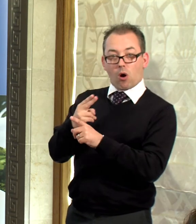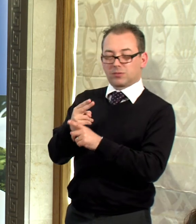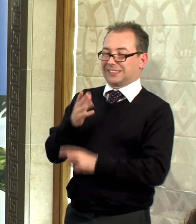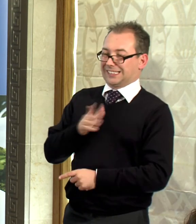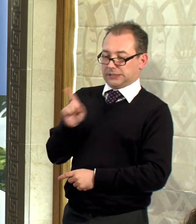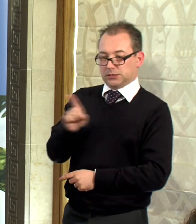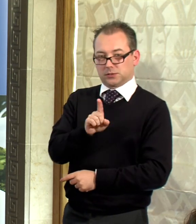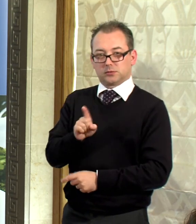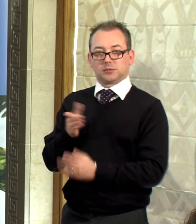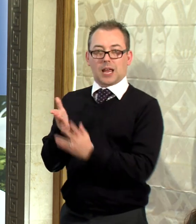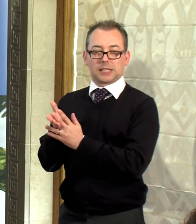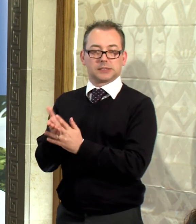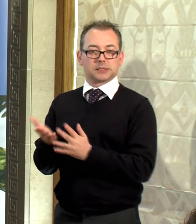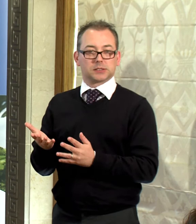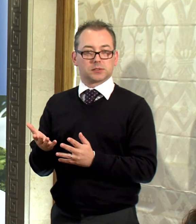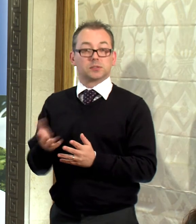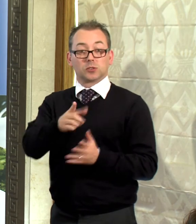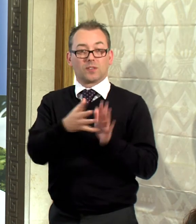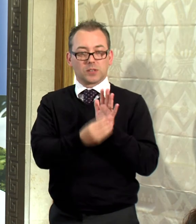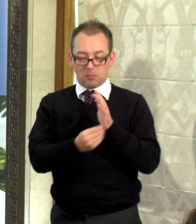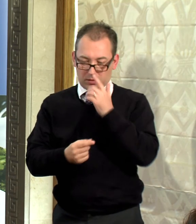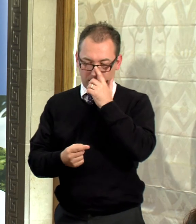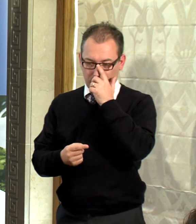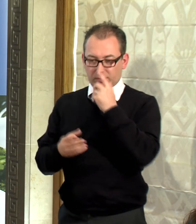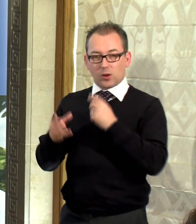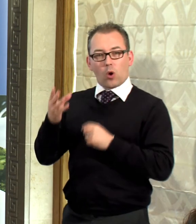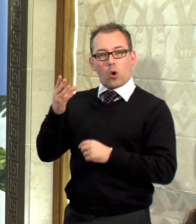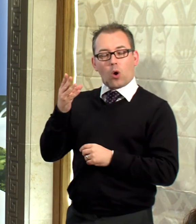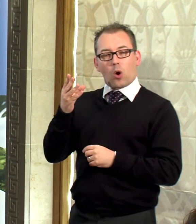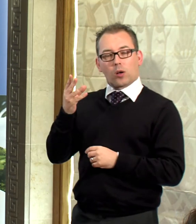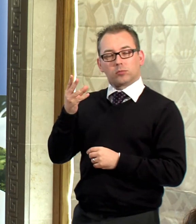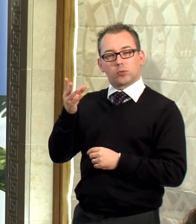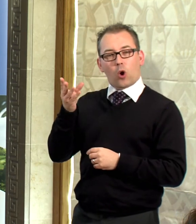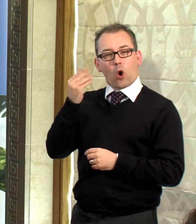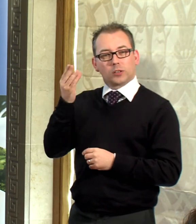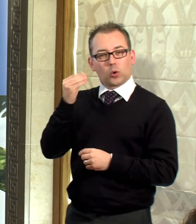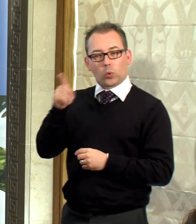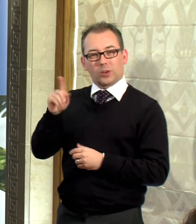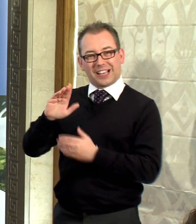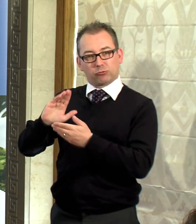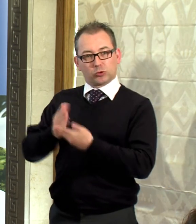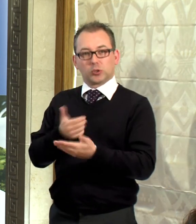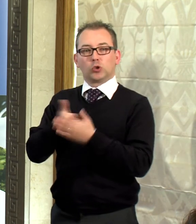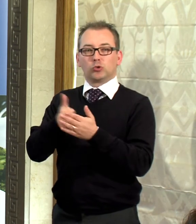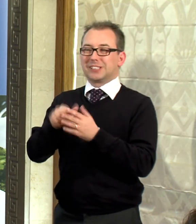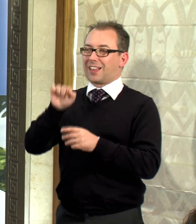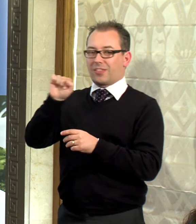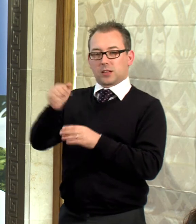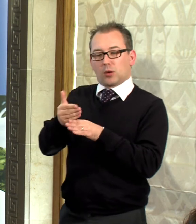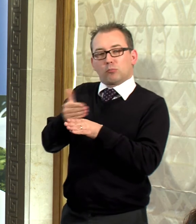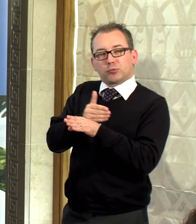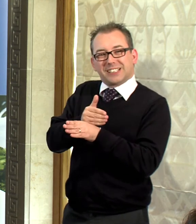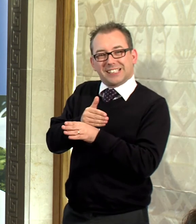example, audio introduction, which is typically a pre-recorded audio description